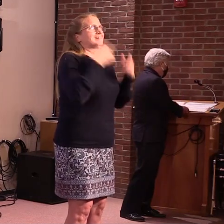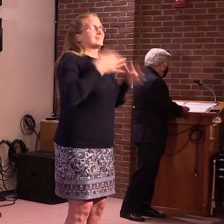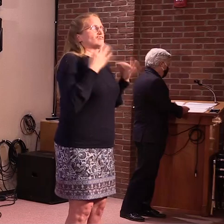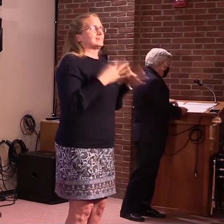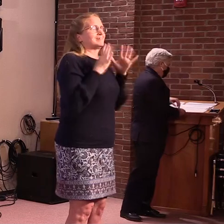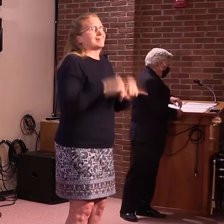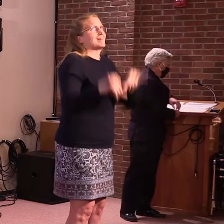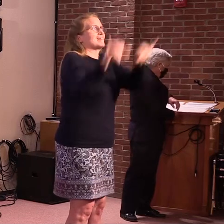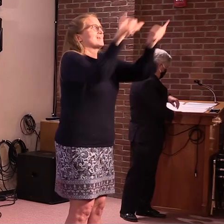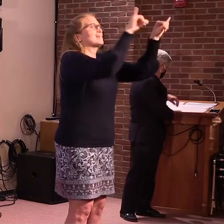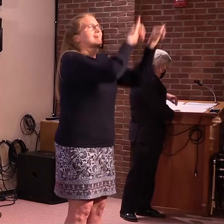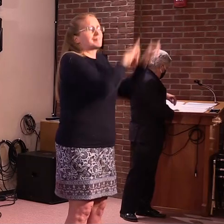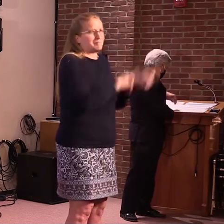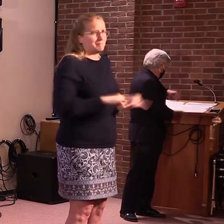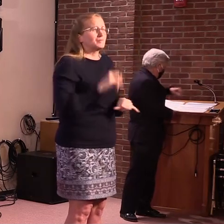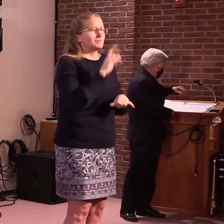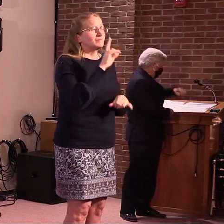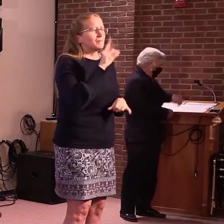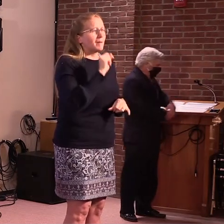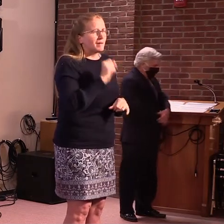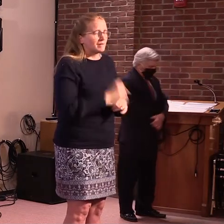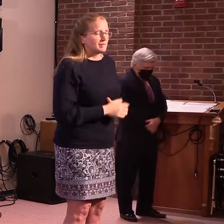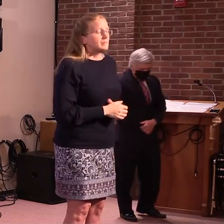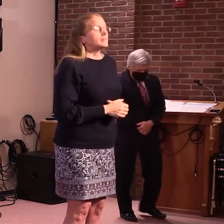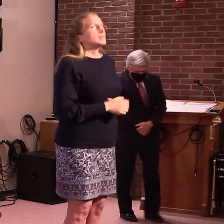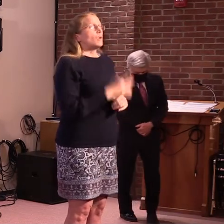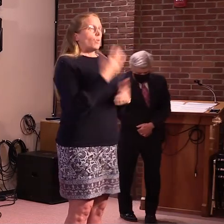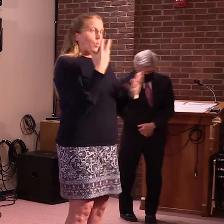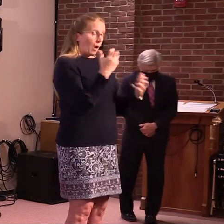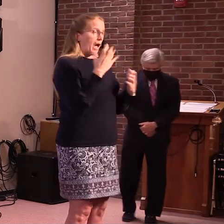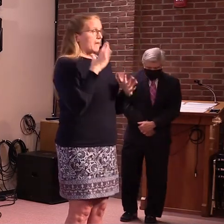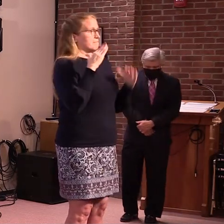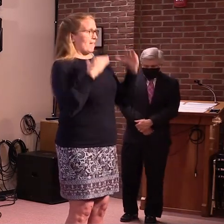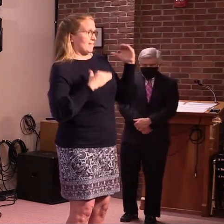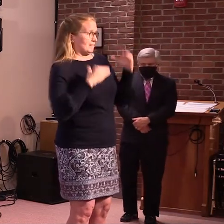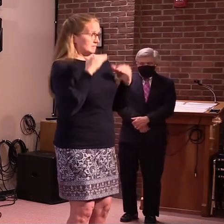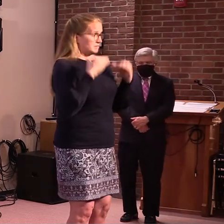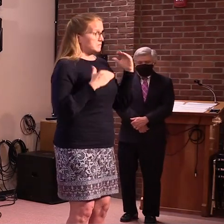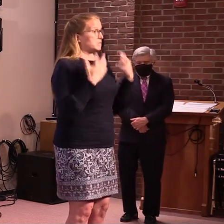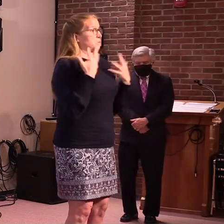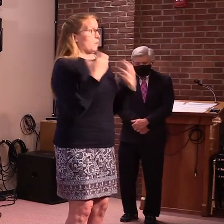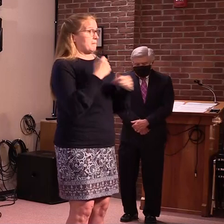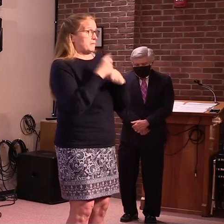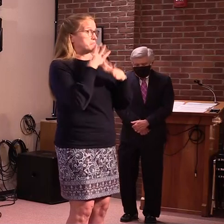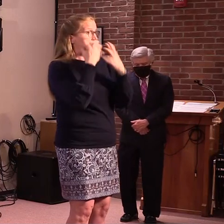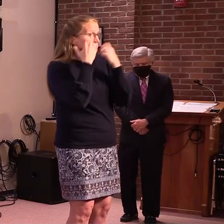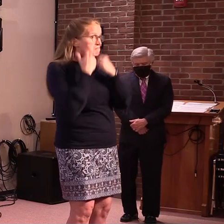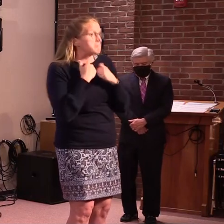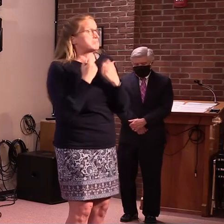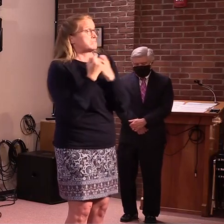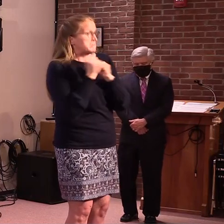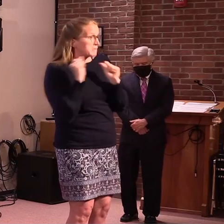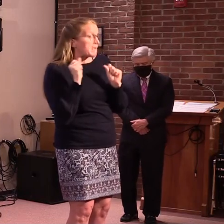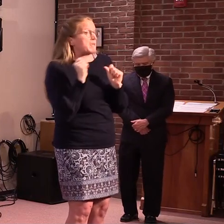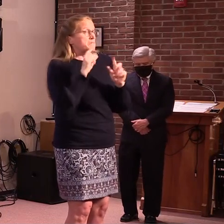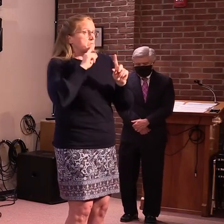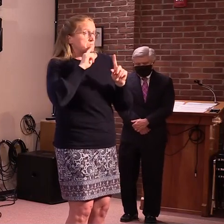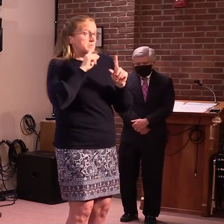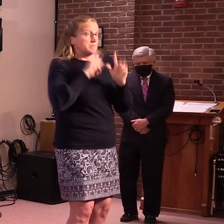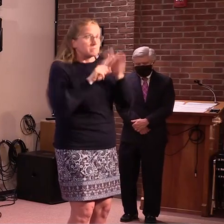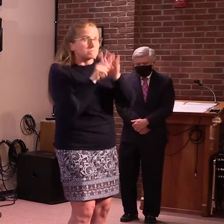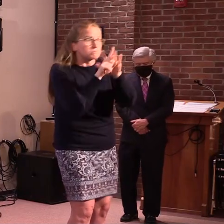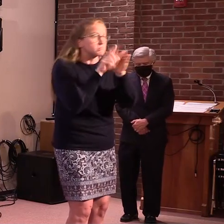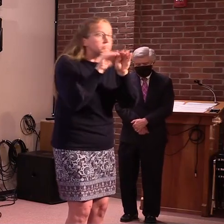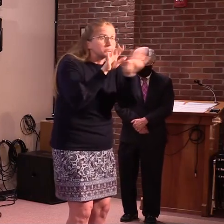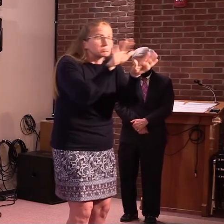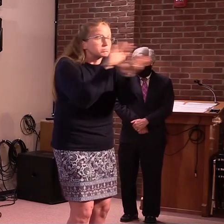statewide. We are going to need to be able to strike a balance between being as responsive as possible to local conditions, while at the same time